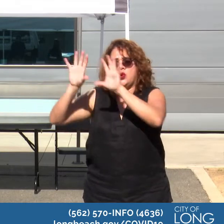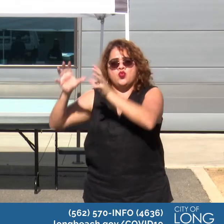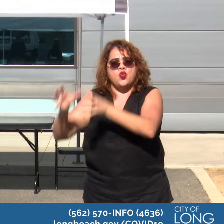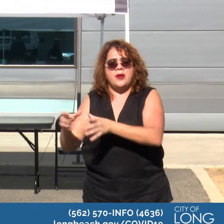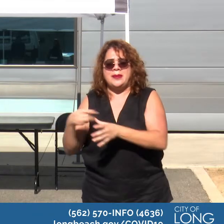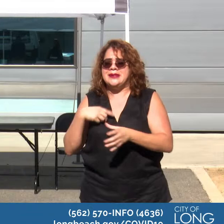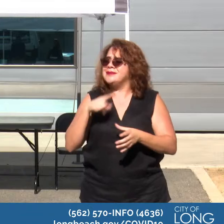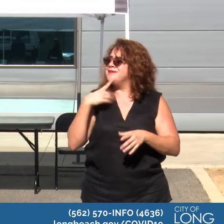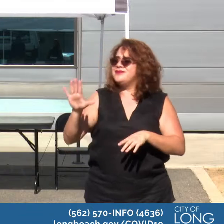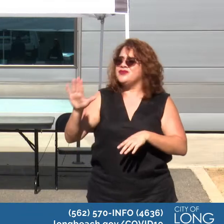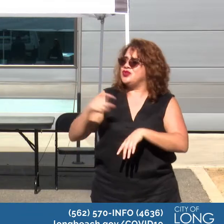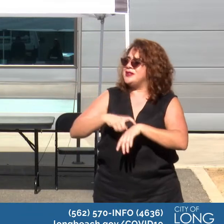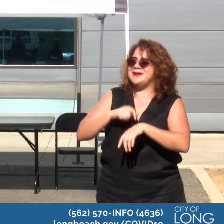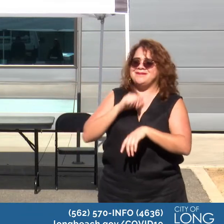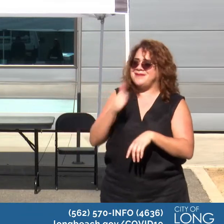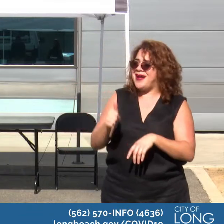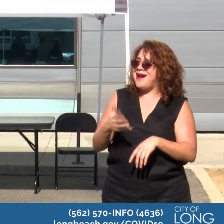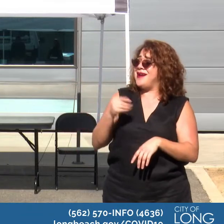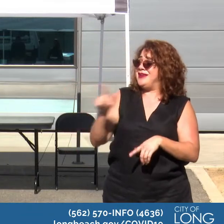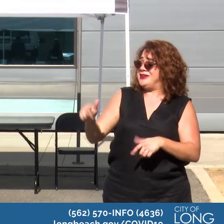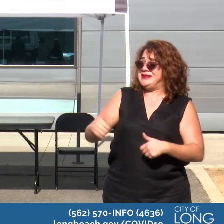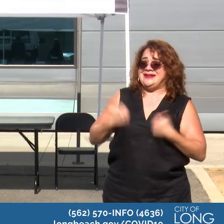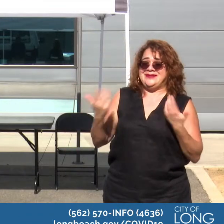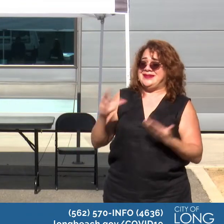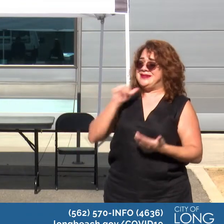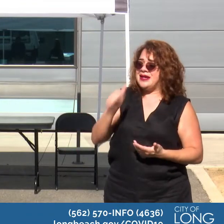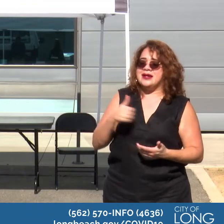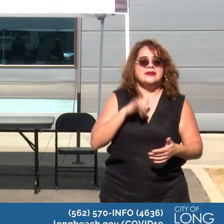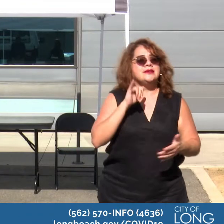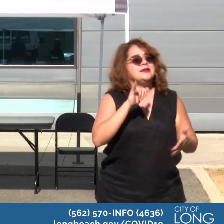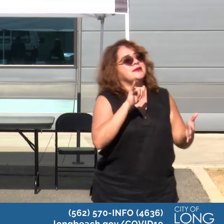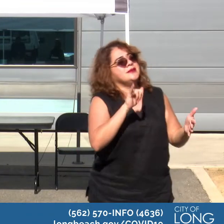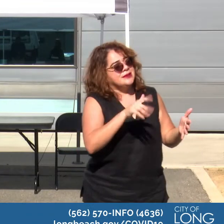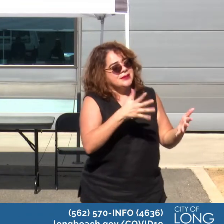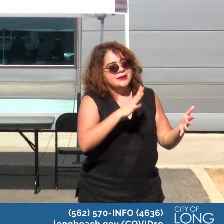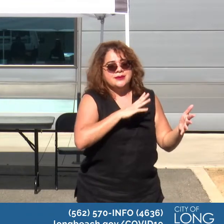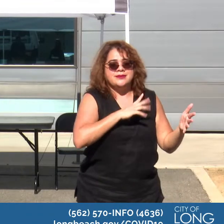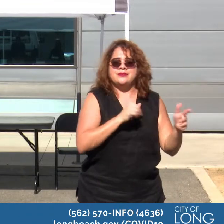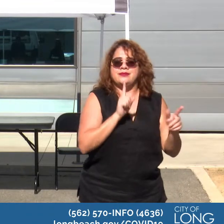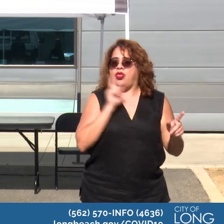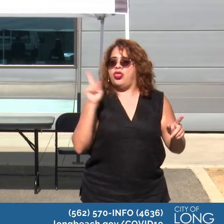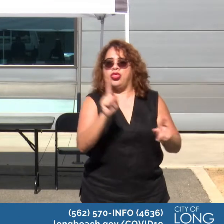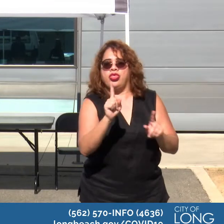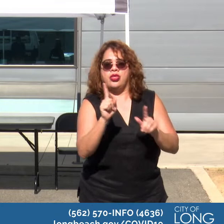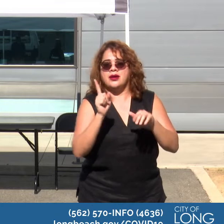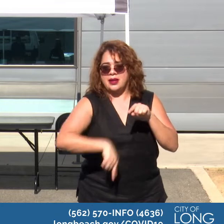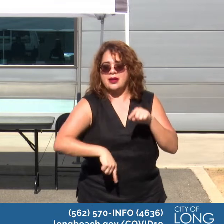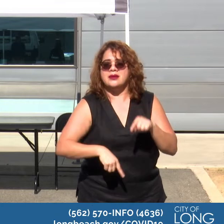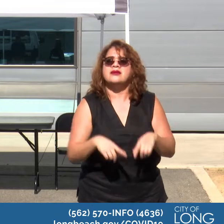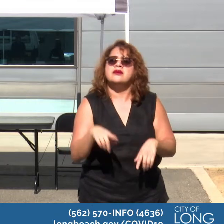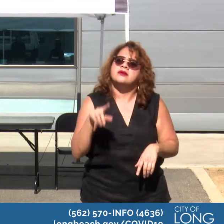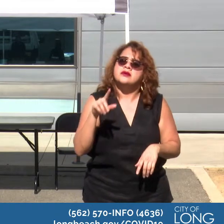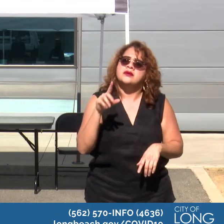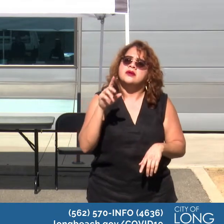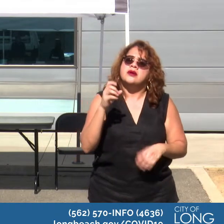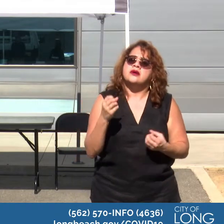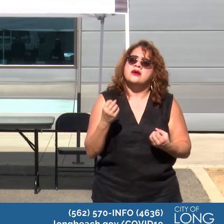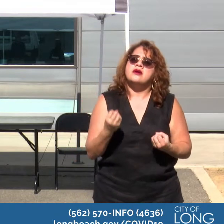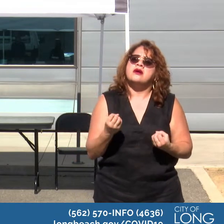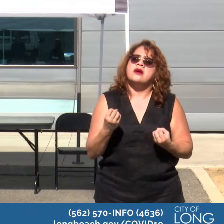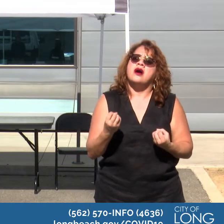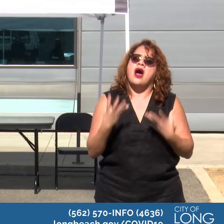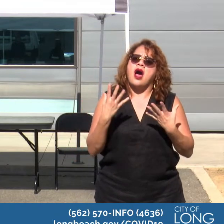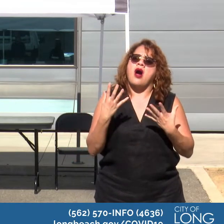Haley Mungia from Press Telegram asks, how often is Long Beach receiving vaccine doses, and how many is in each